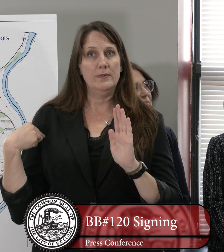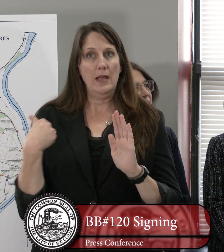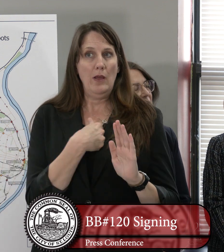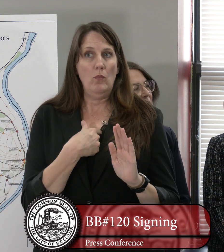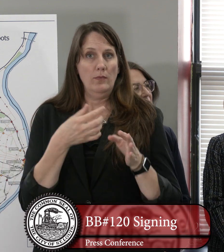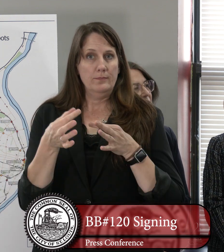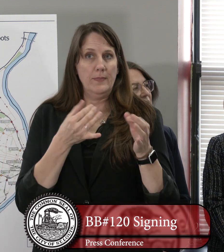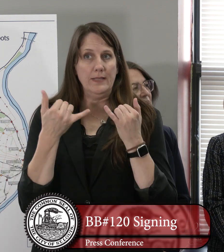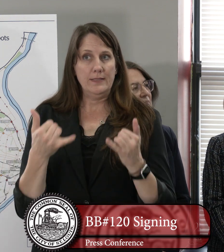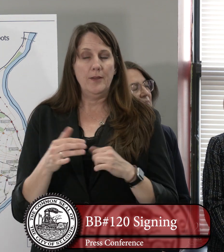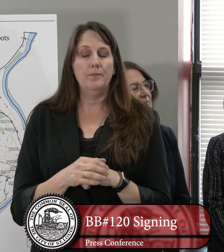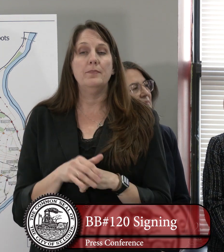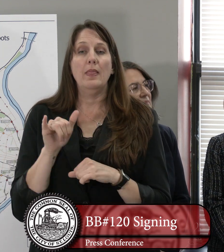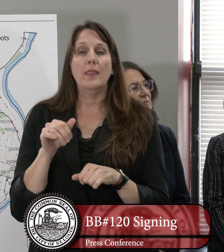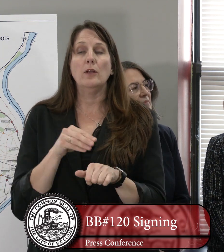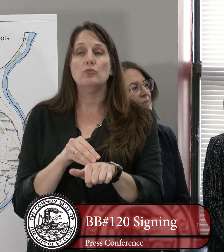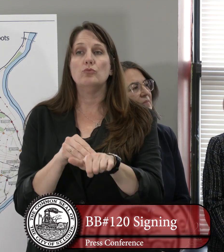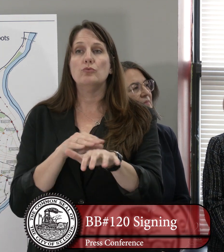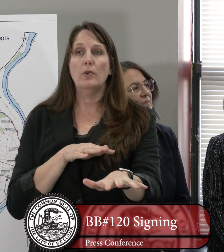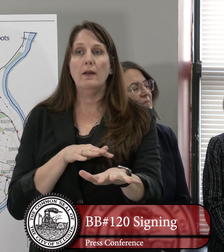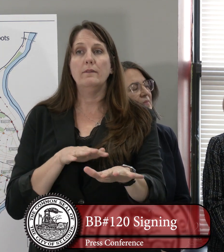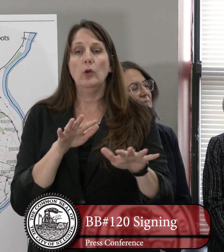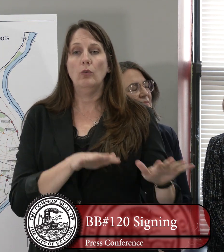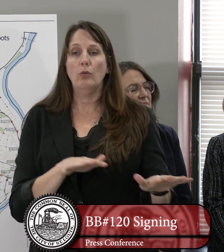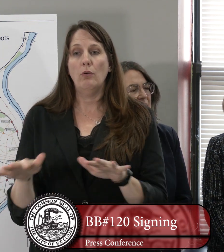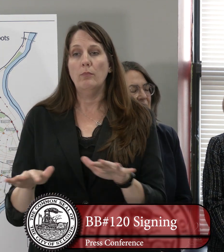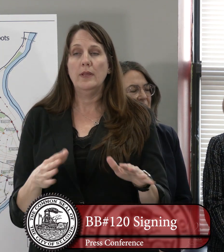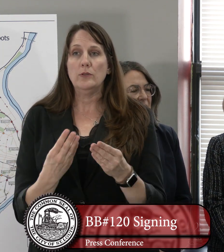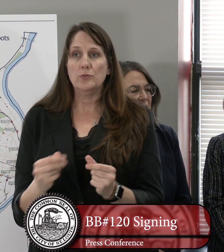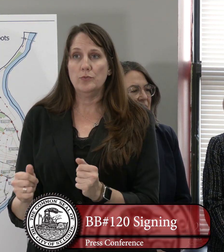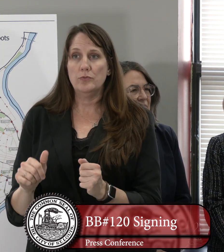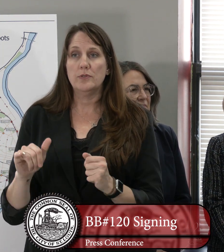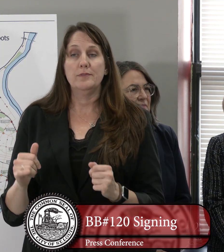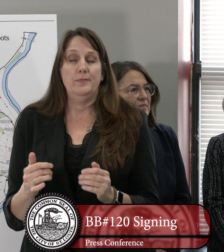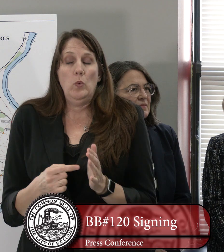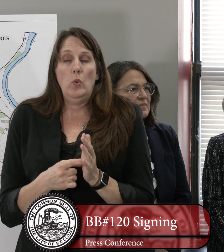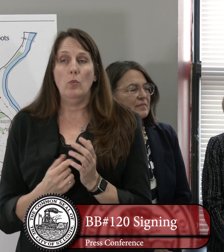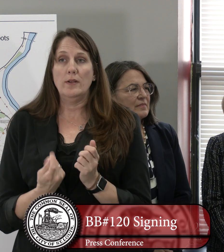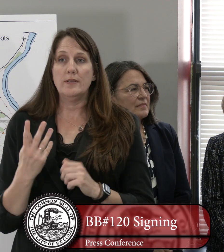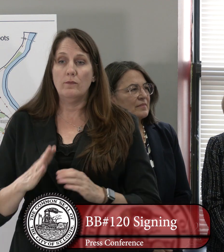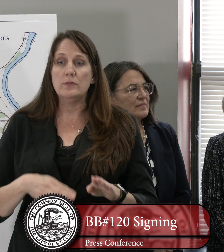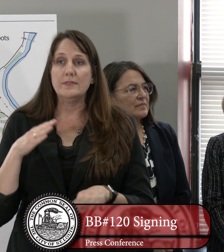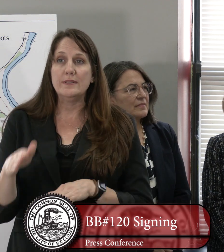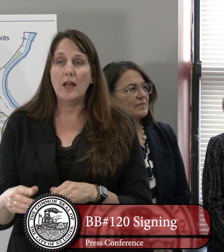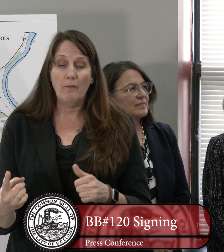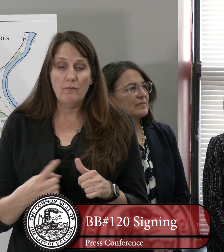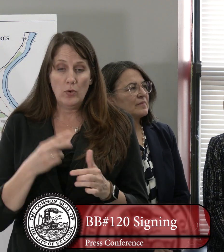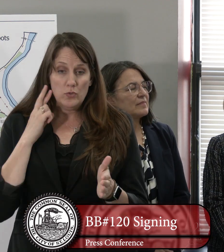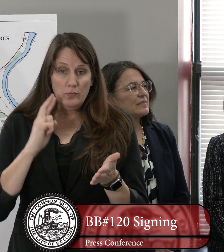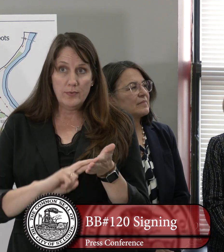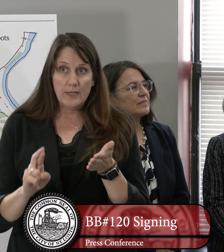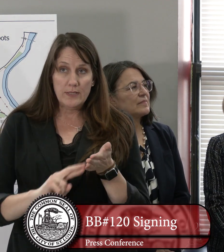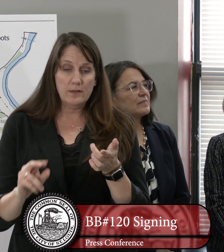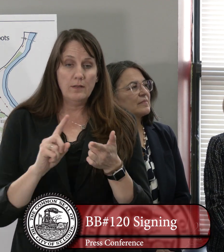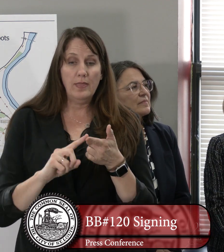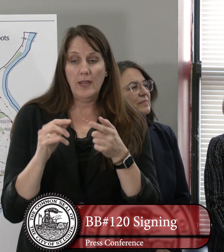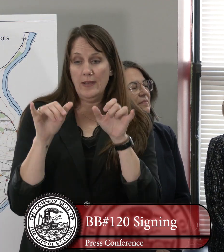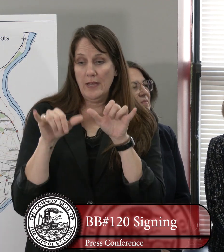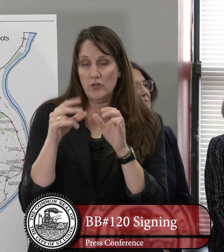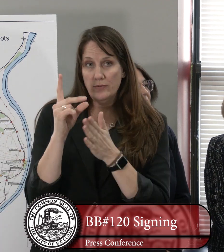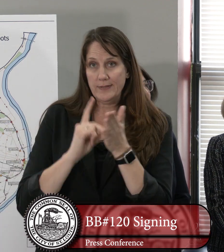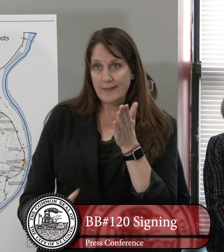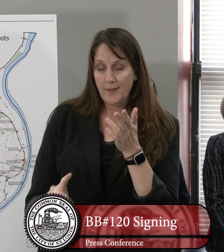Deploying traffic calming solutions is a multi-step process. First, it begins with a study, then engineering design